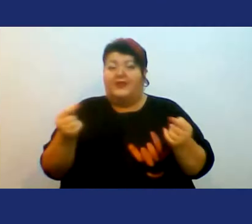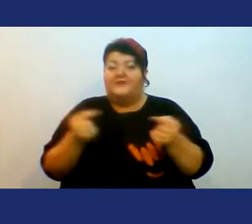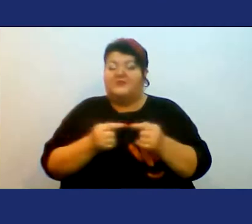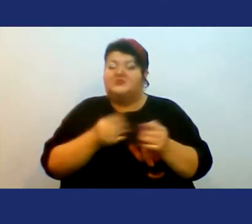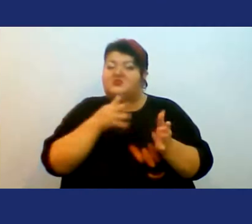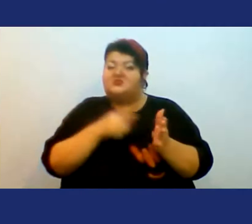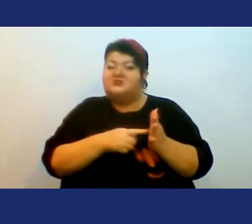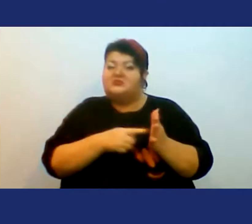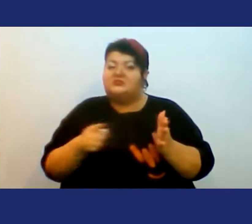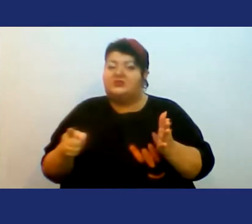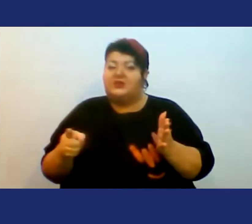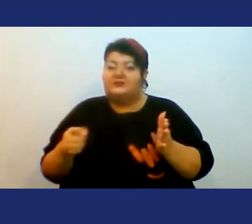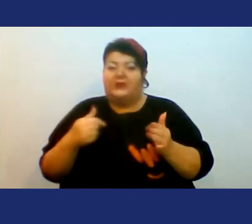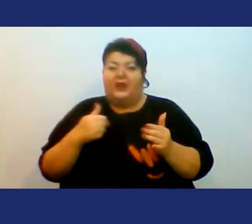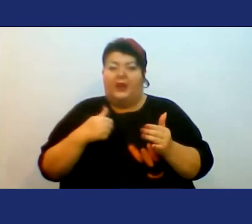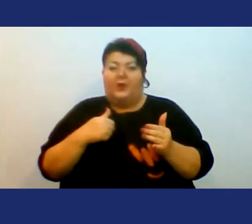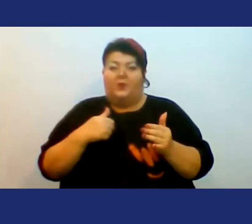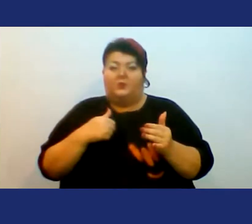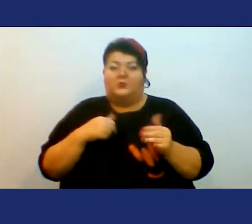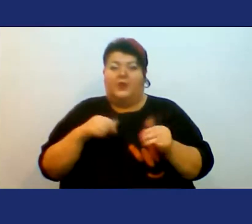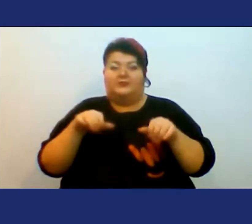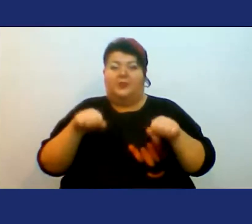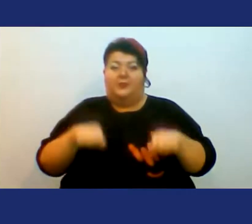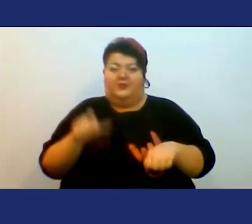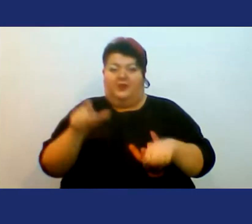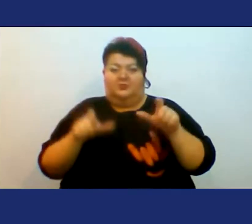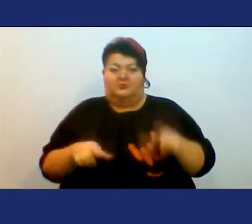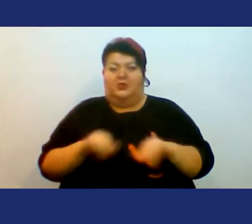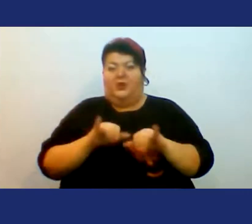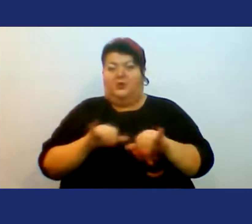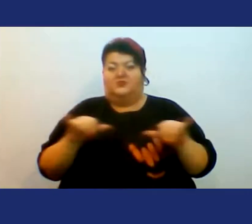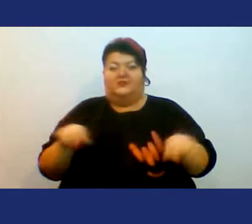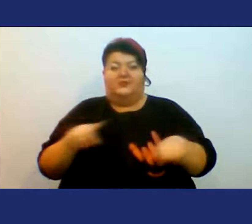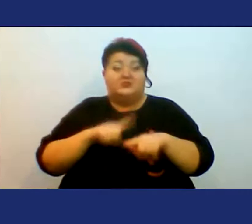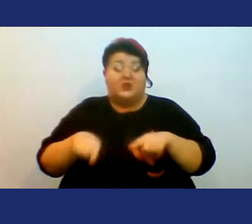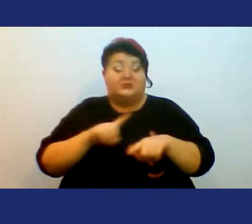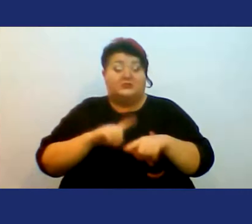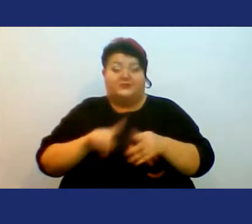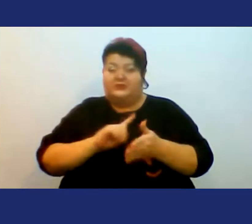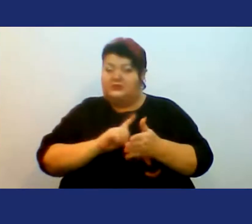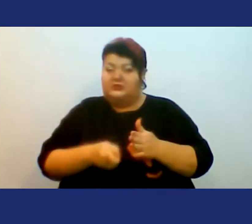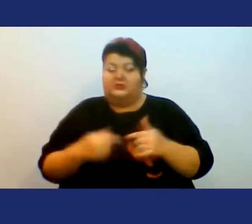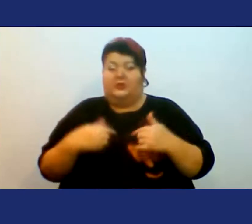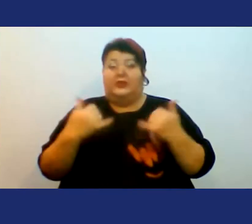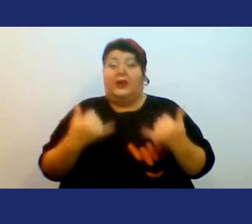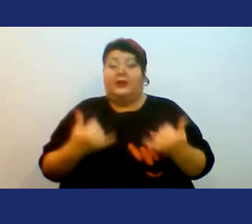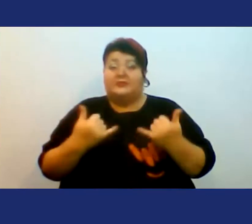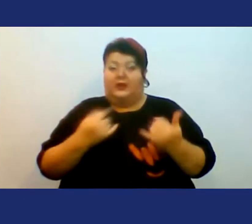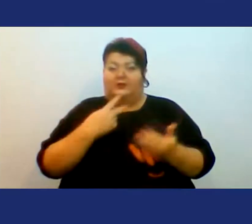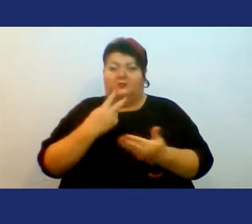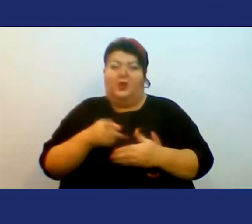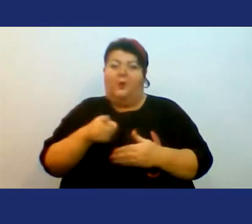project finished by 2017. And it resulted in the fact that for several